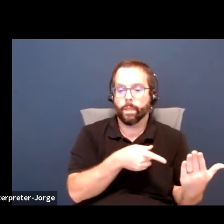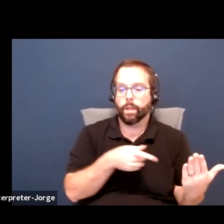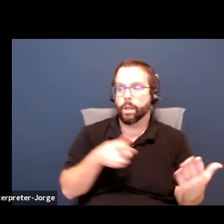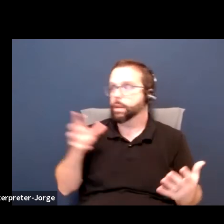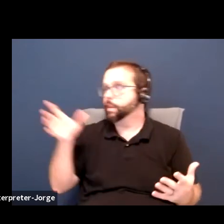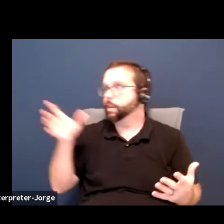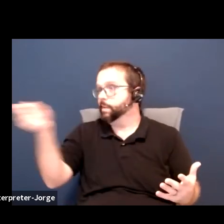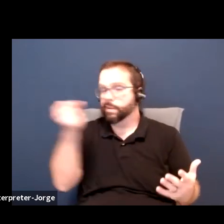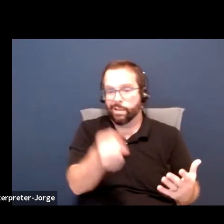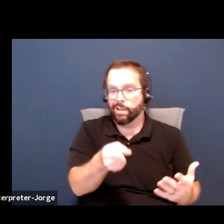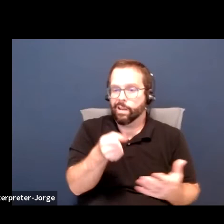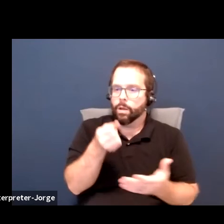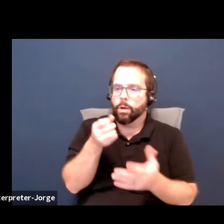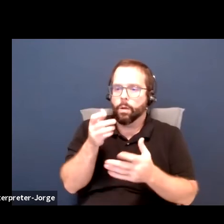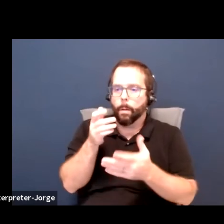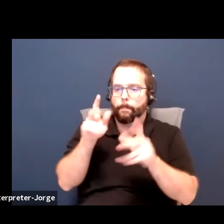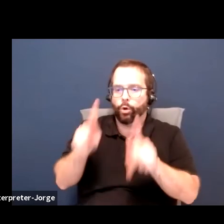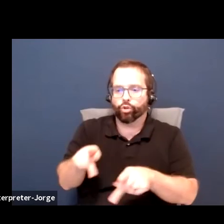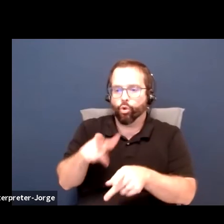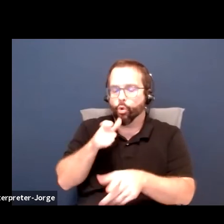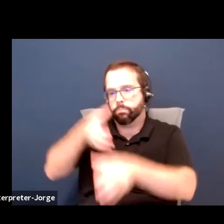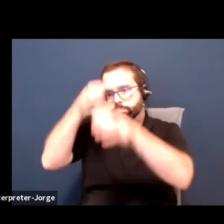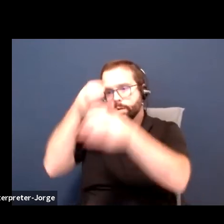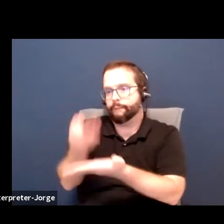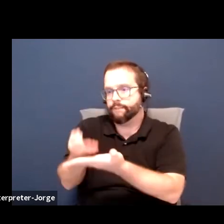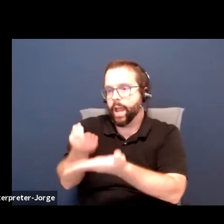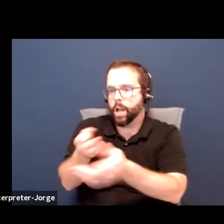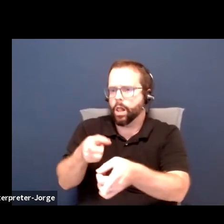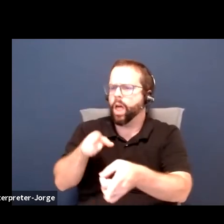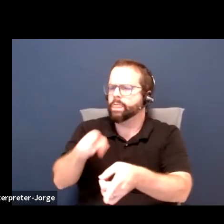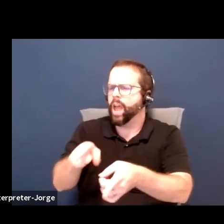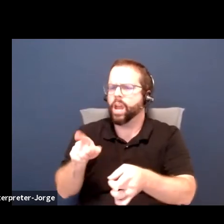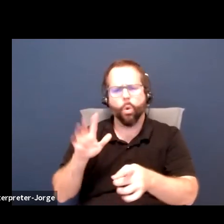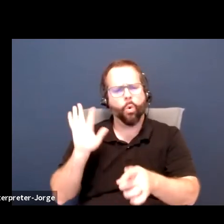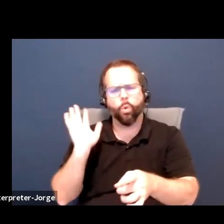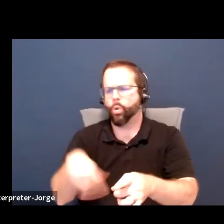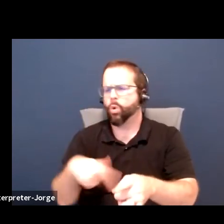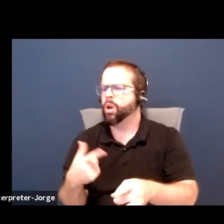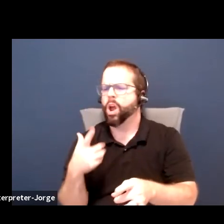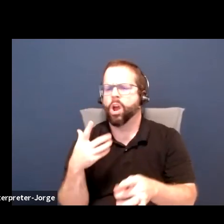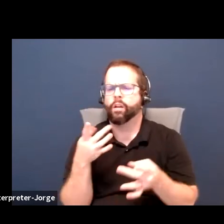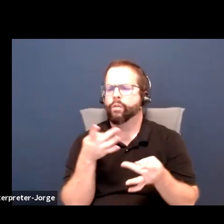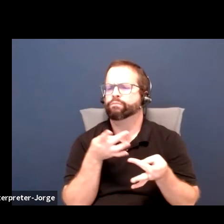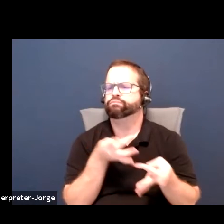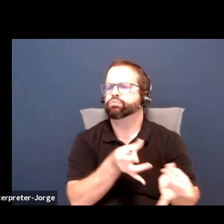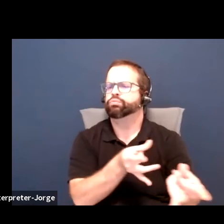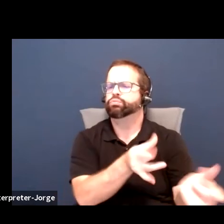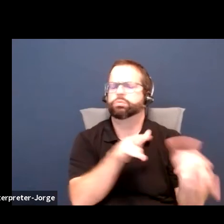crazy. So it's important to have different perspectives on this team to figure out, can you